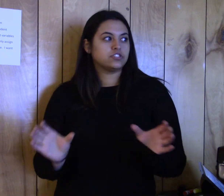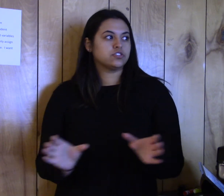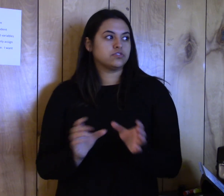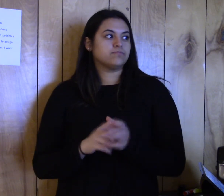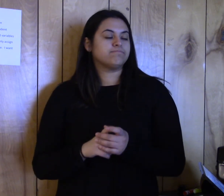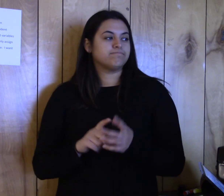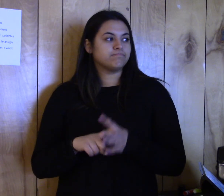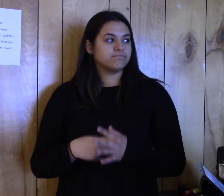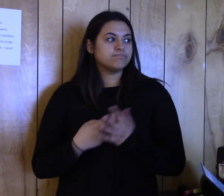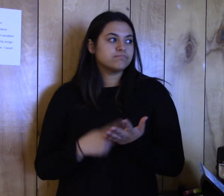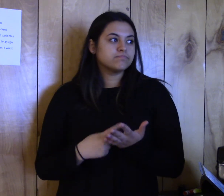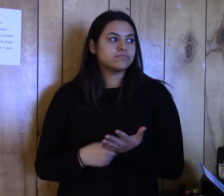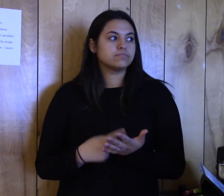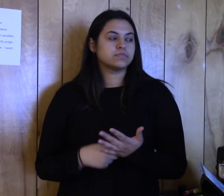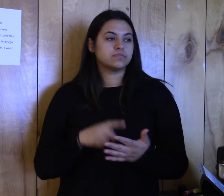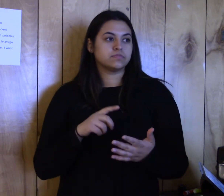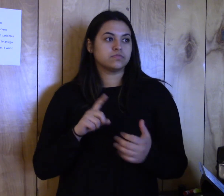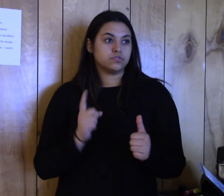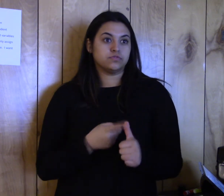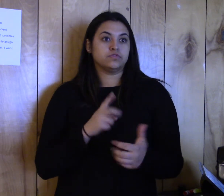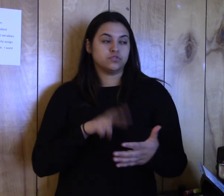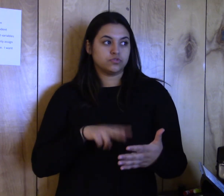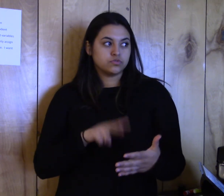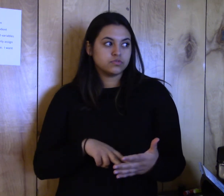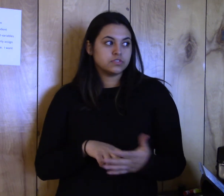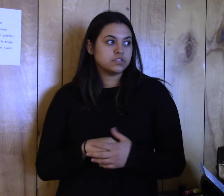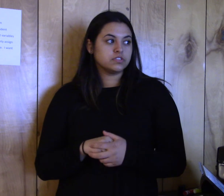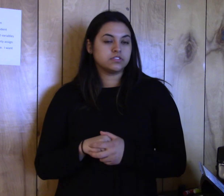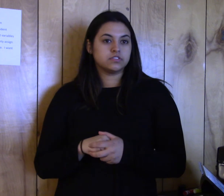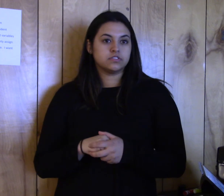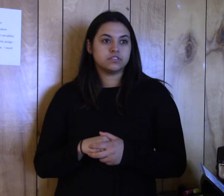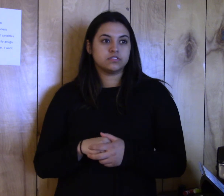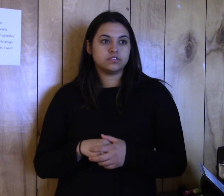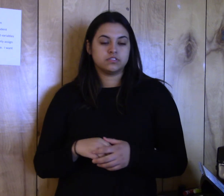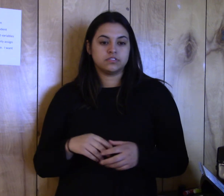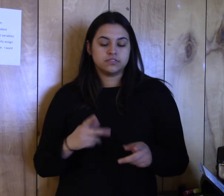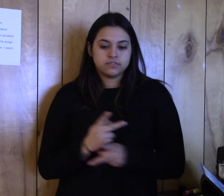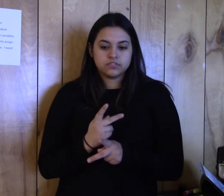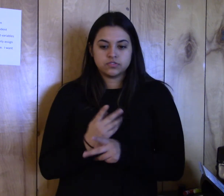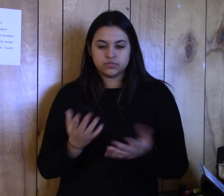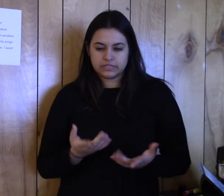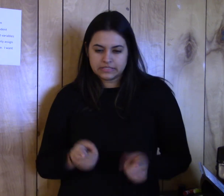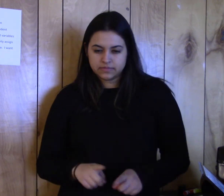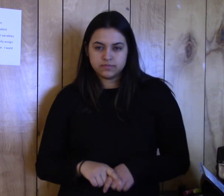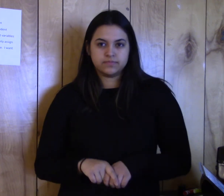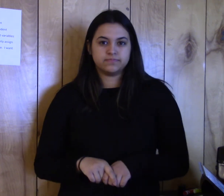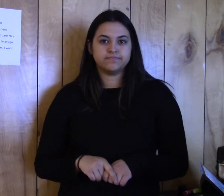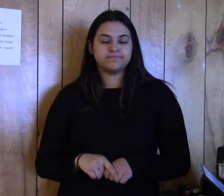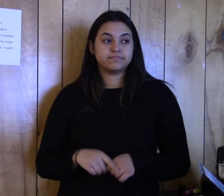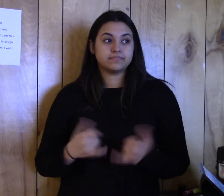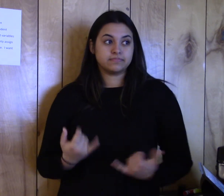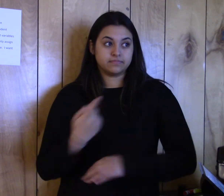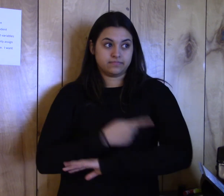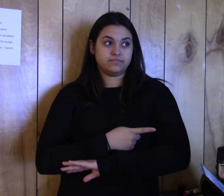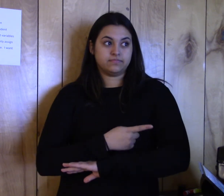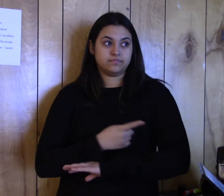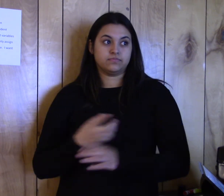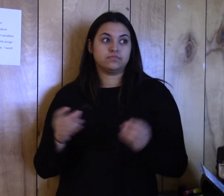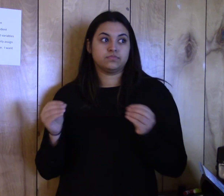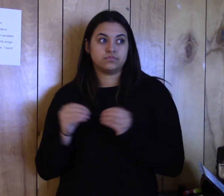went through that first reading, figured out what was going on, basically. Today, we're going to do more recent action theory,